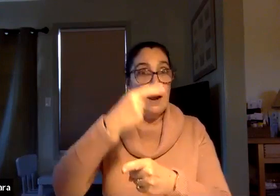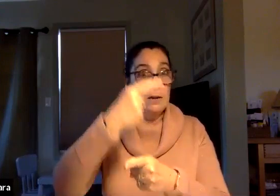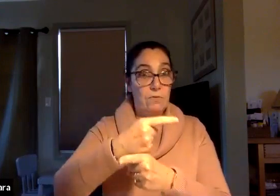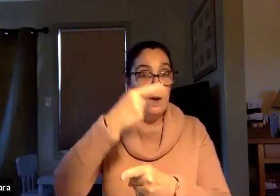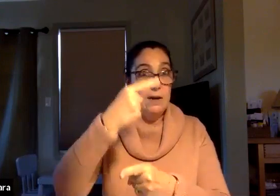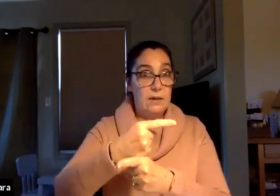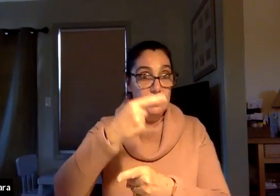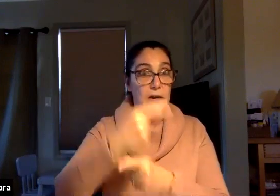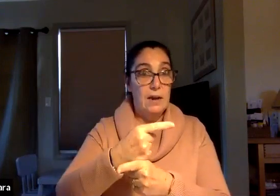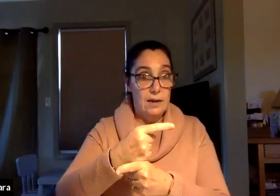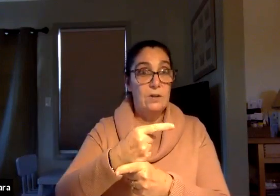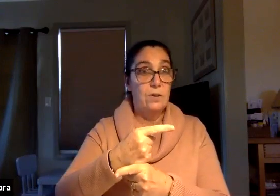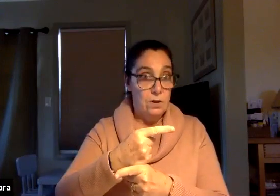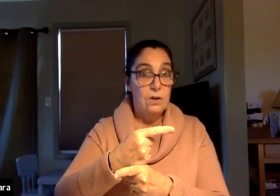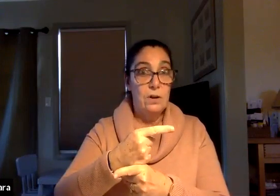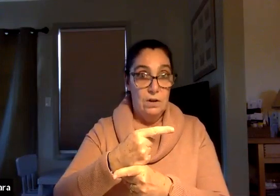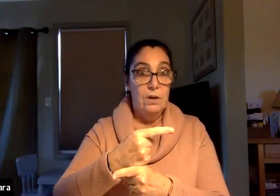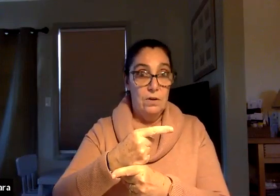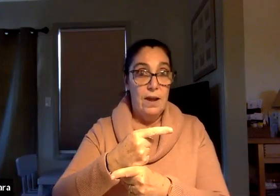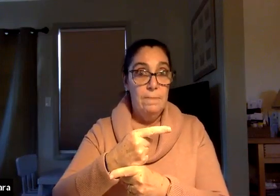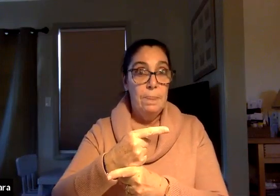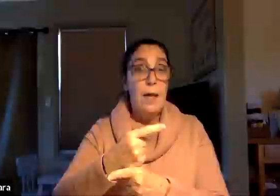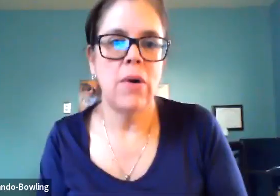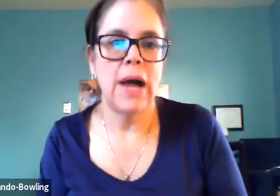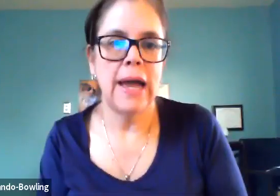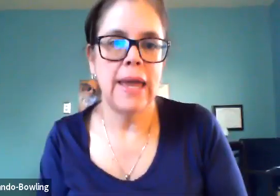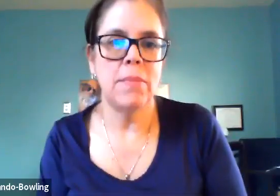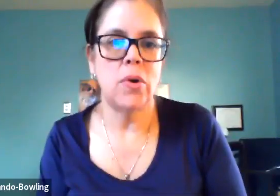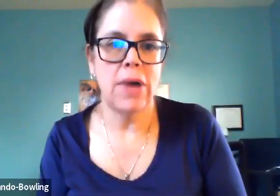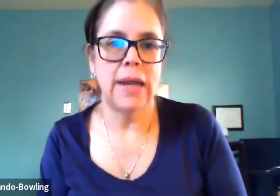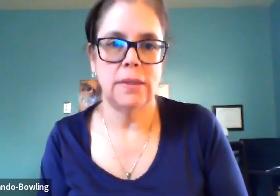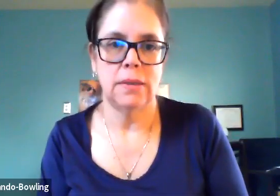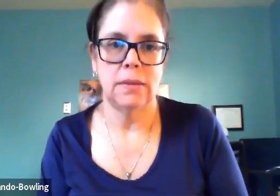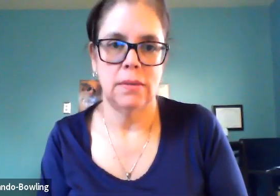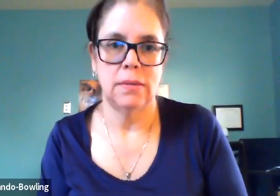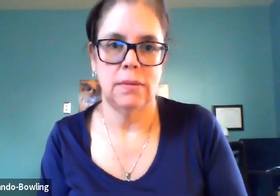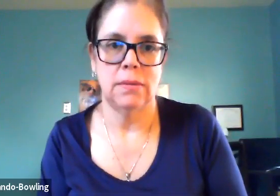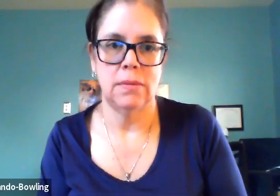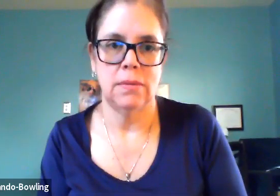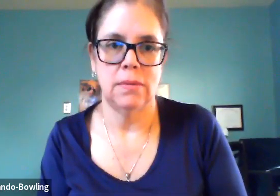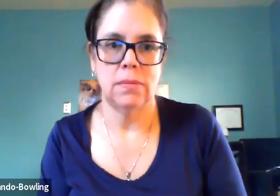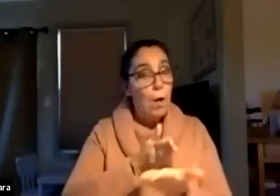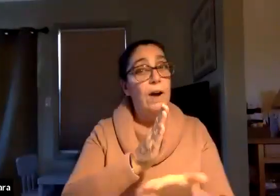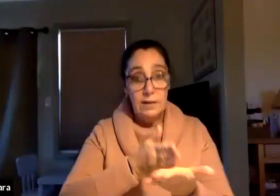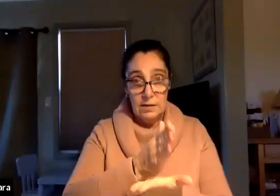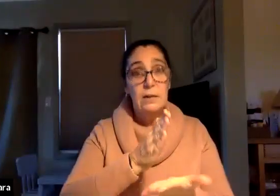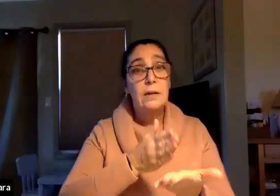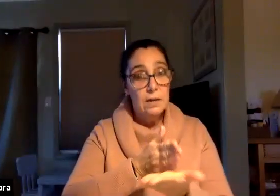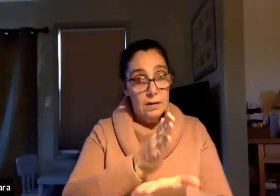Correct, right answer. Okay. What about I am all right? All right. I'm all right. Yes,